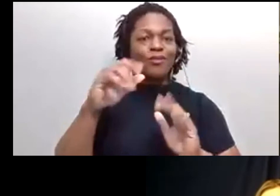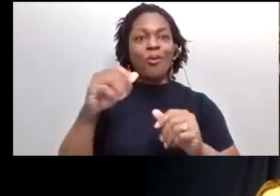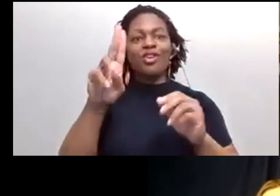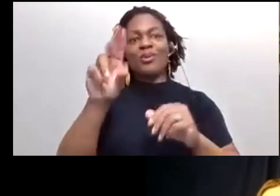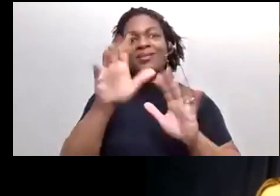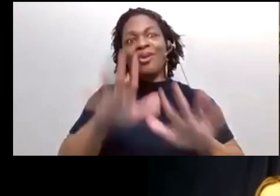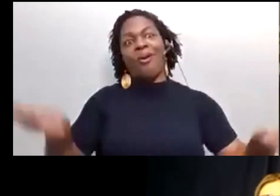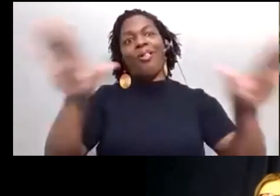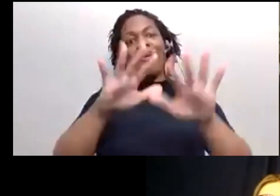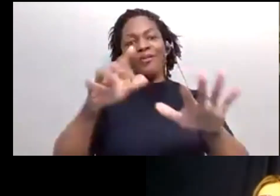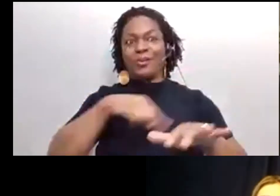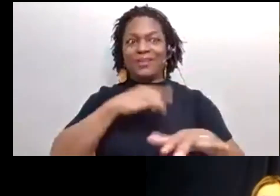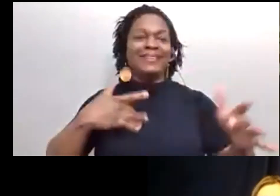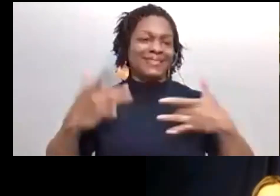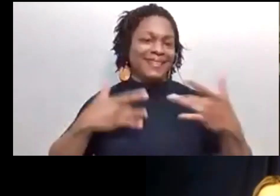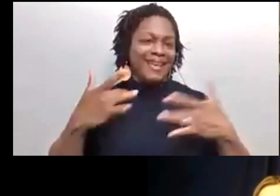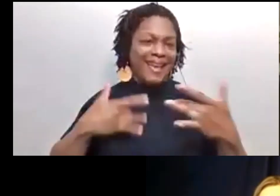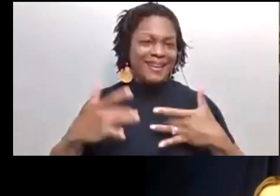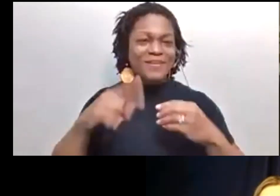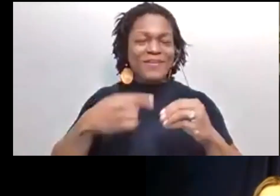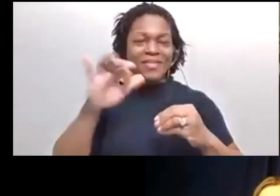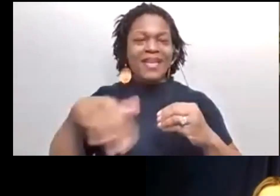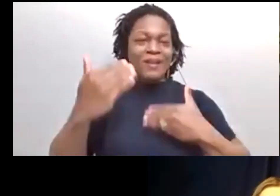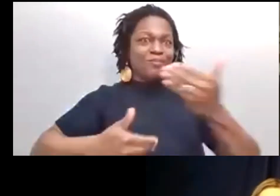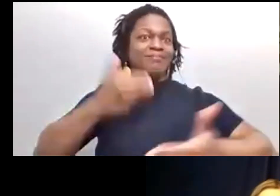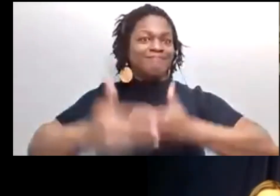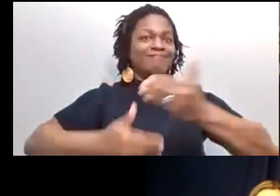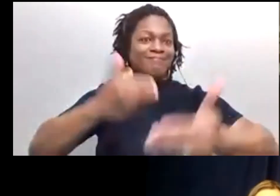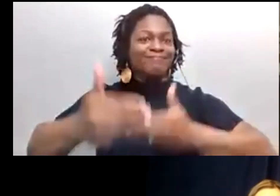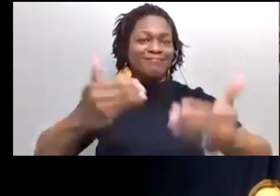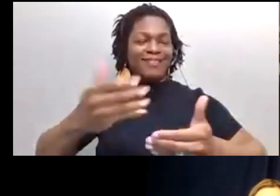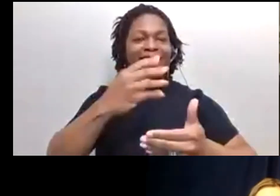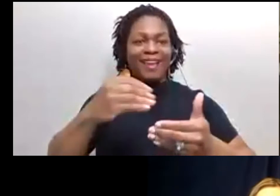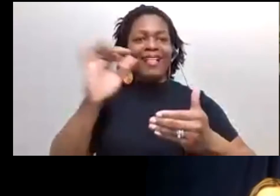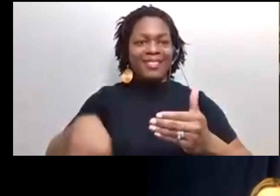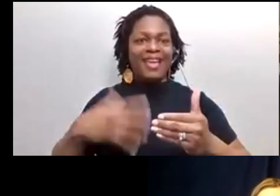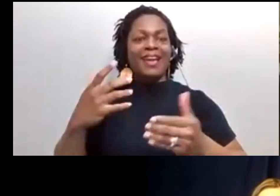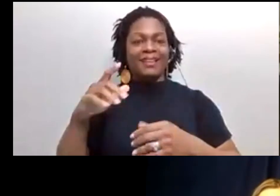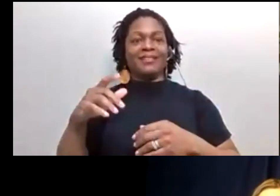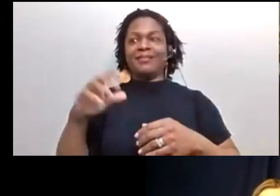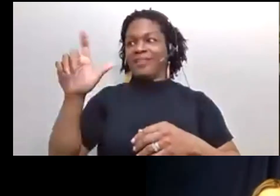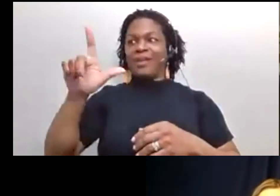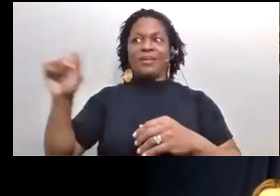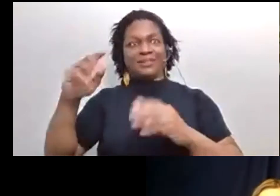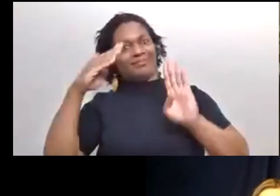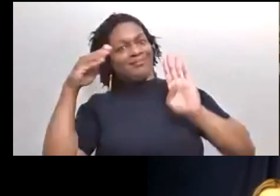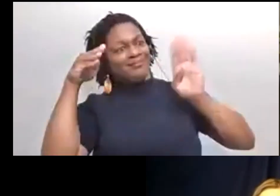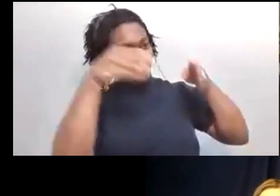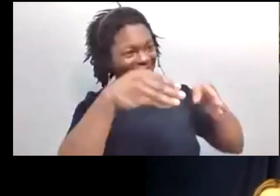So we're really excited about the progress we've made and the attention Louisiana is getting because of it.